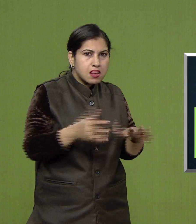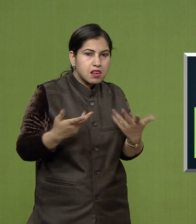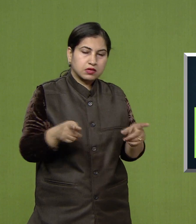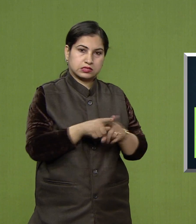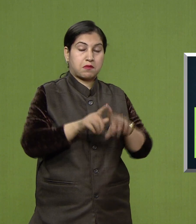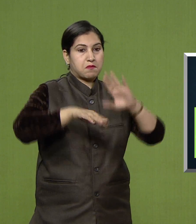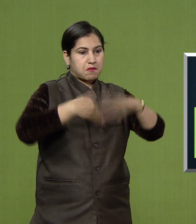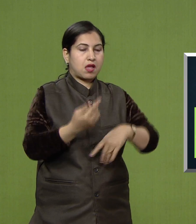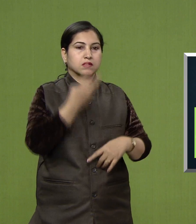feel.